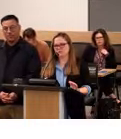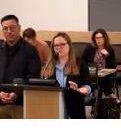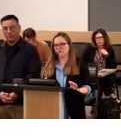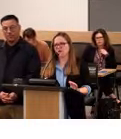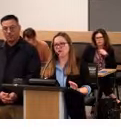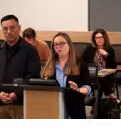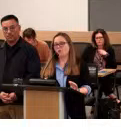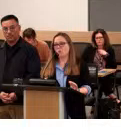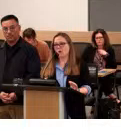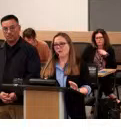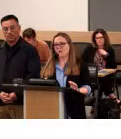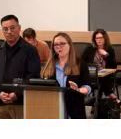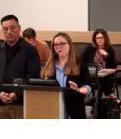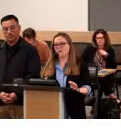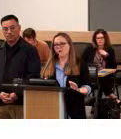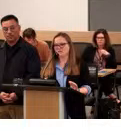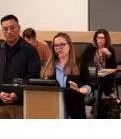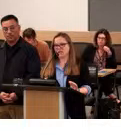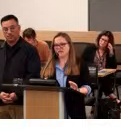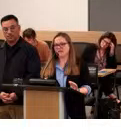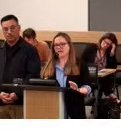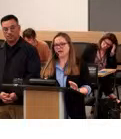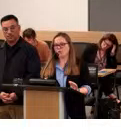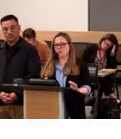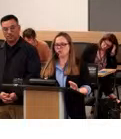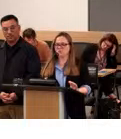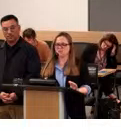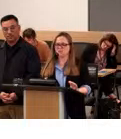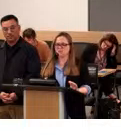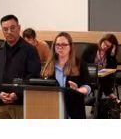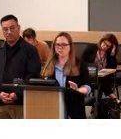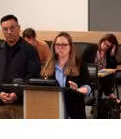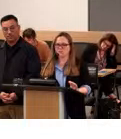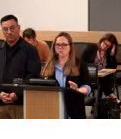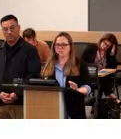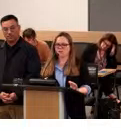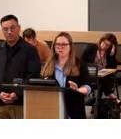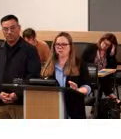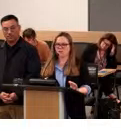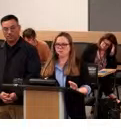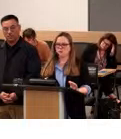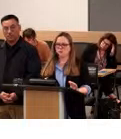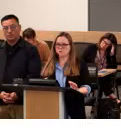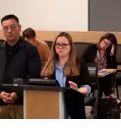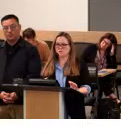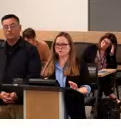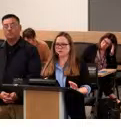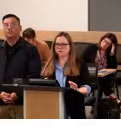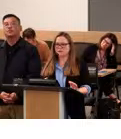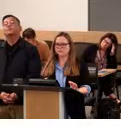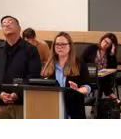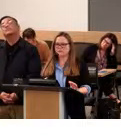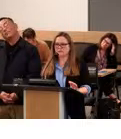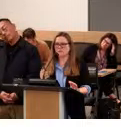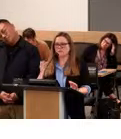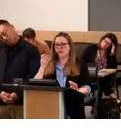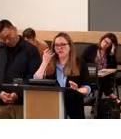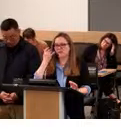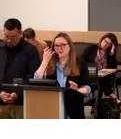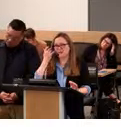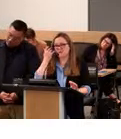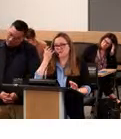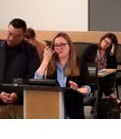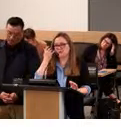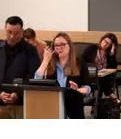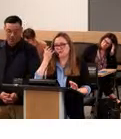examples of what it looks like to help close that gap. The most salient example I can